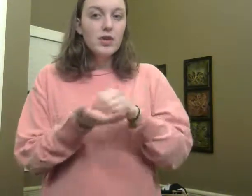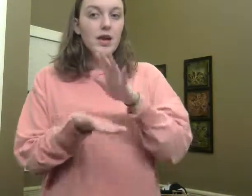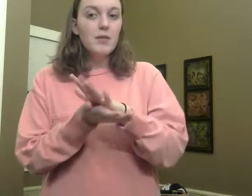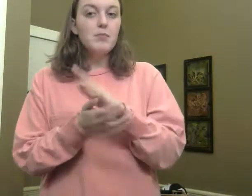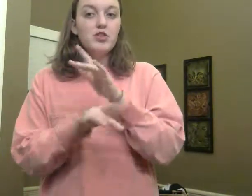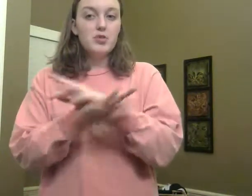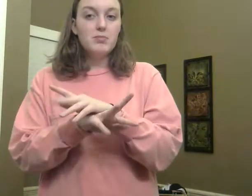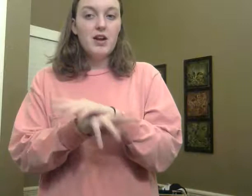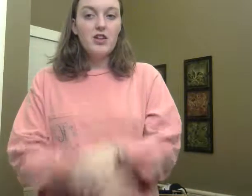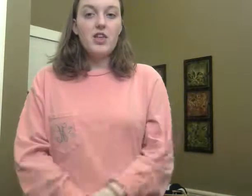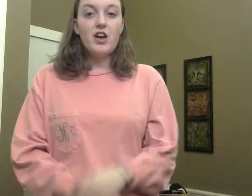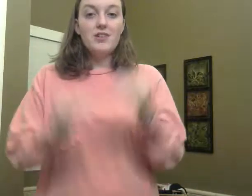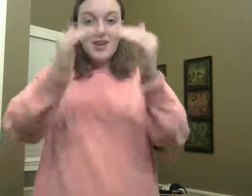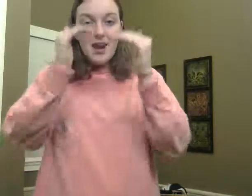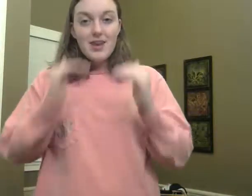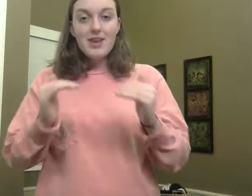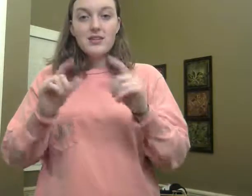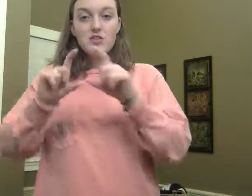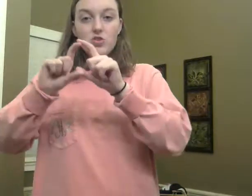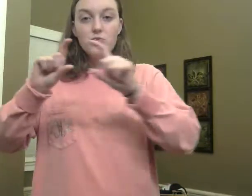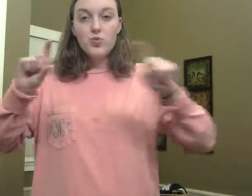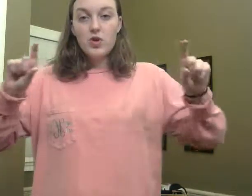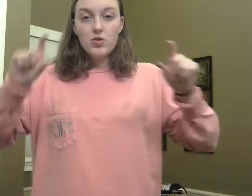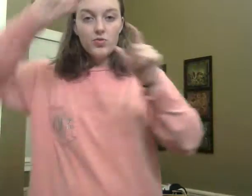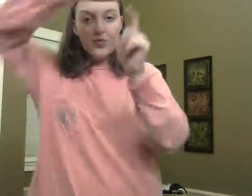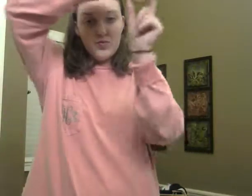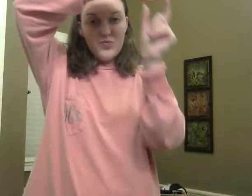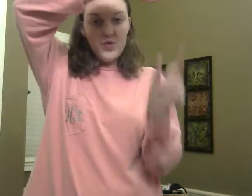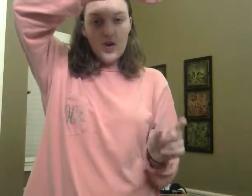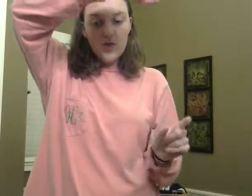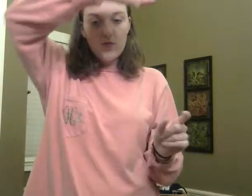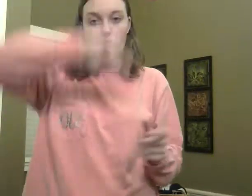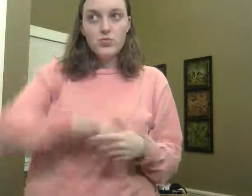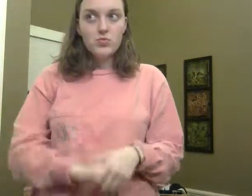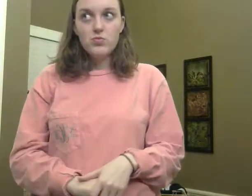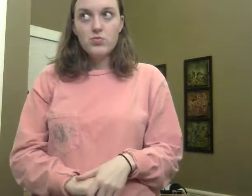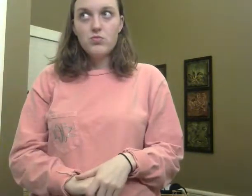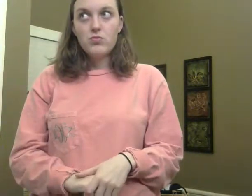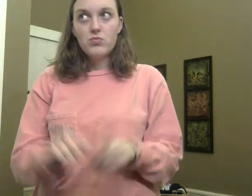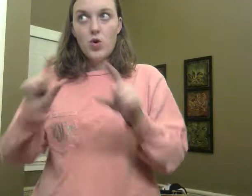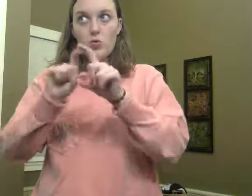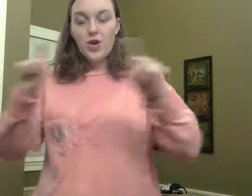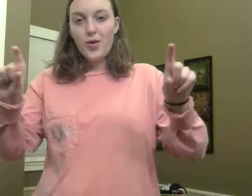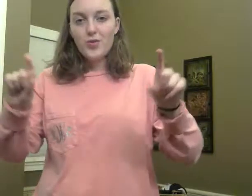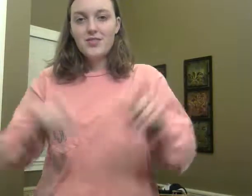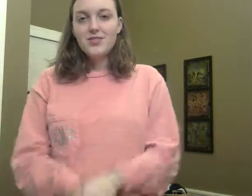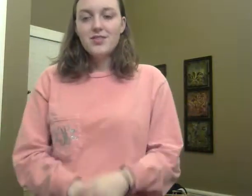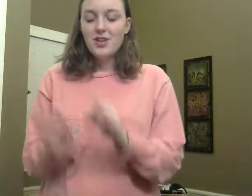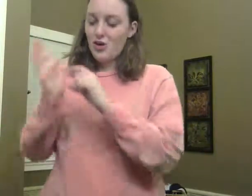Next row. Here we go. Bottom row. Bottom row. What would happen if water